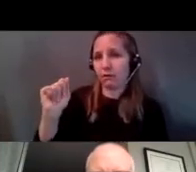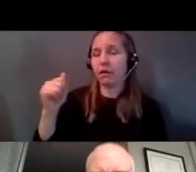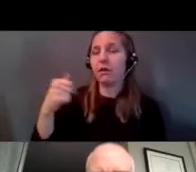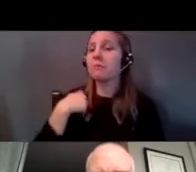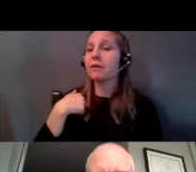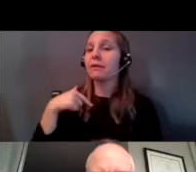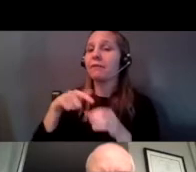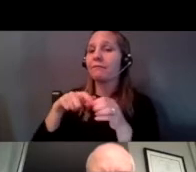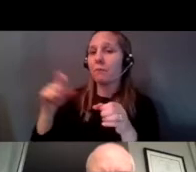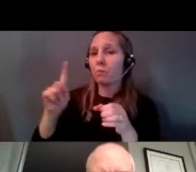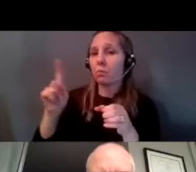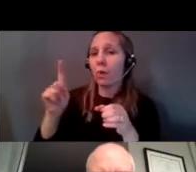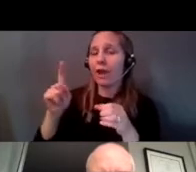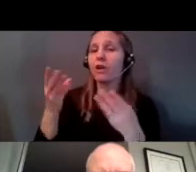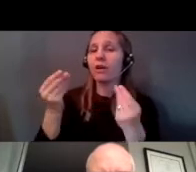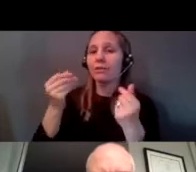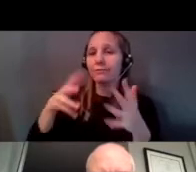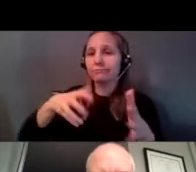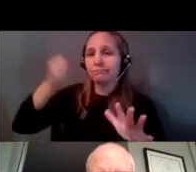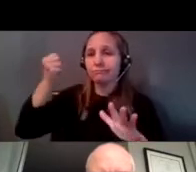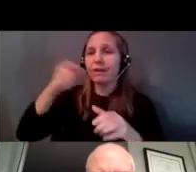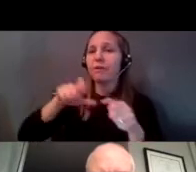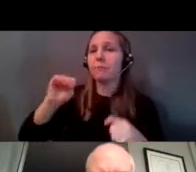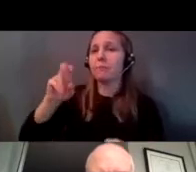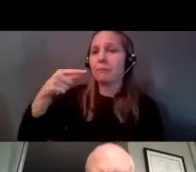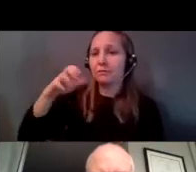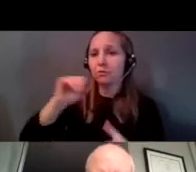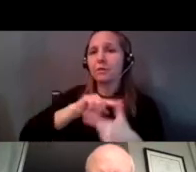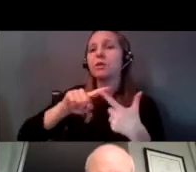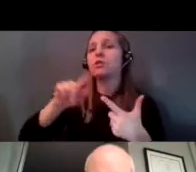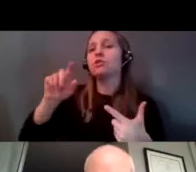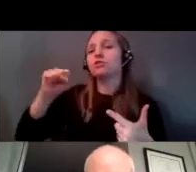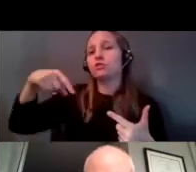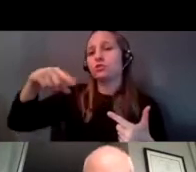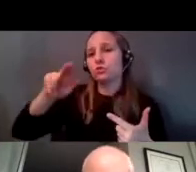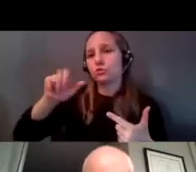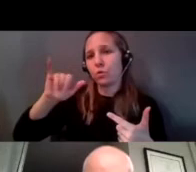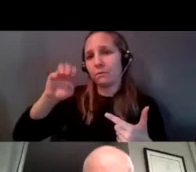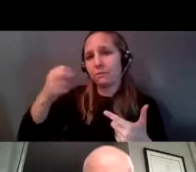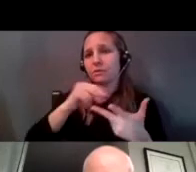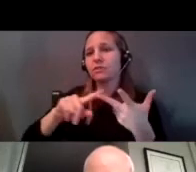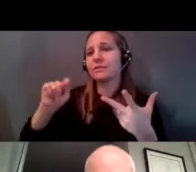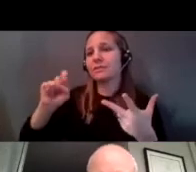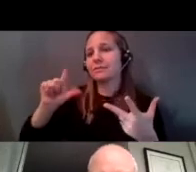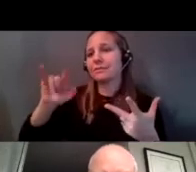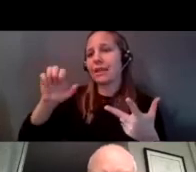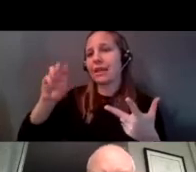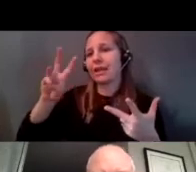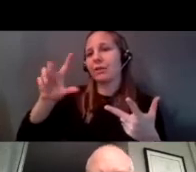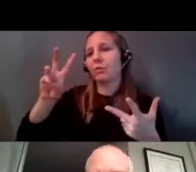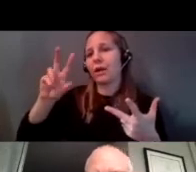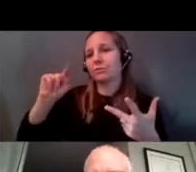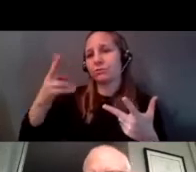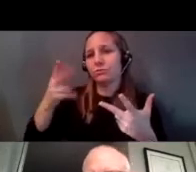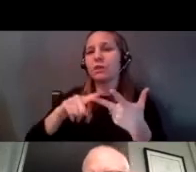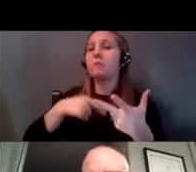the unceded and ancestral territories of the Musqueam, Squamish, and Tsleil-Waututh Nations. And I'm born and raised here